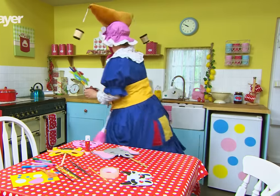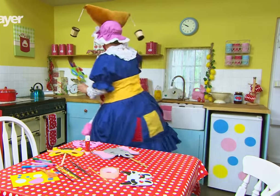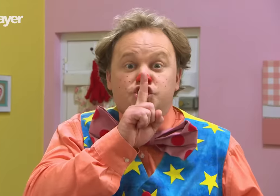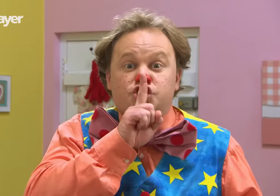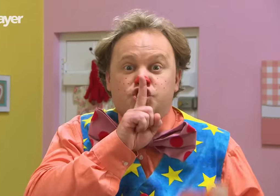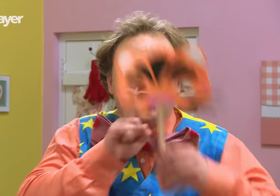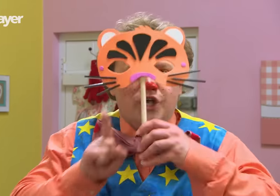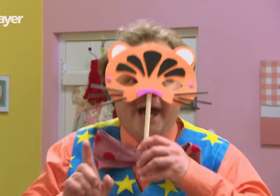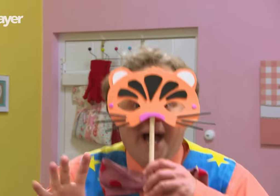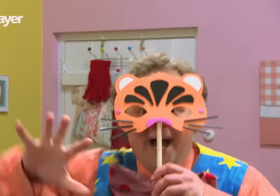Oh. Shh. Shh.